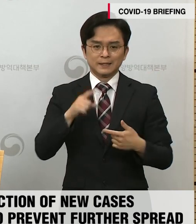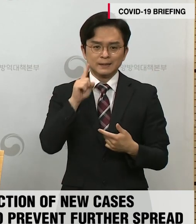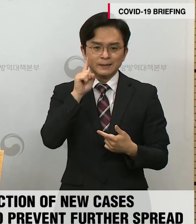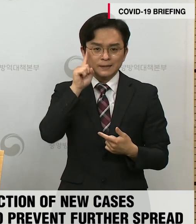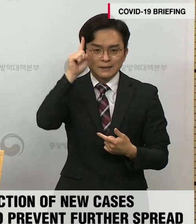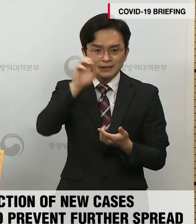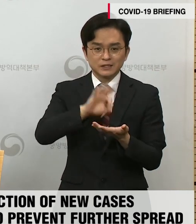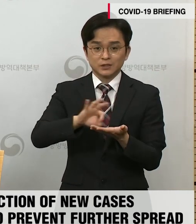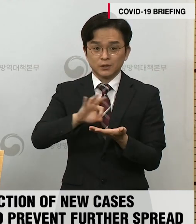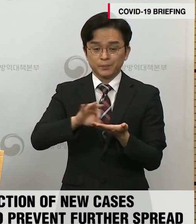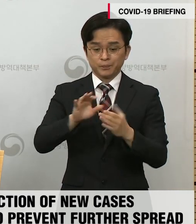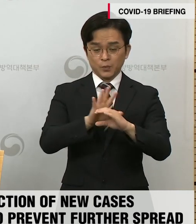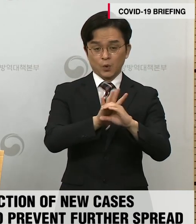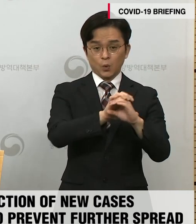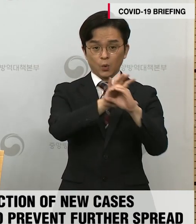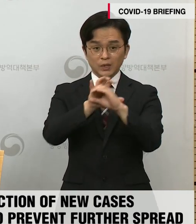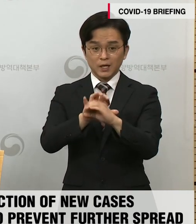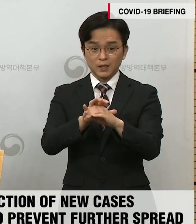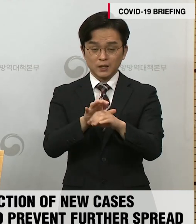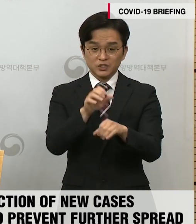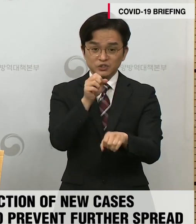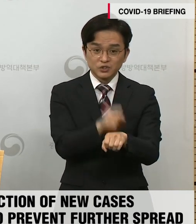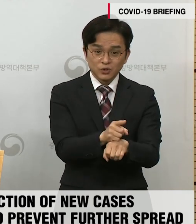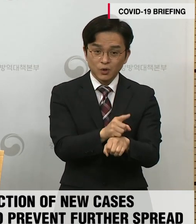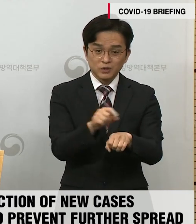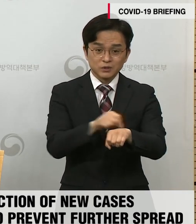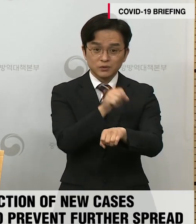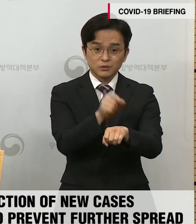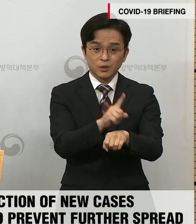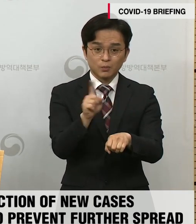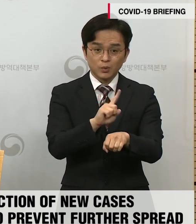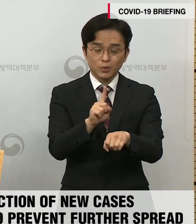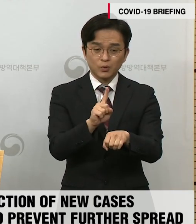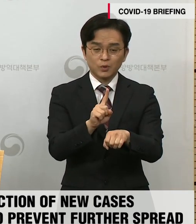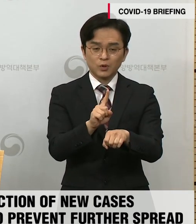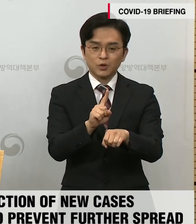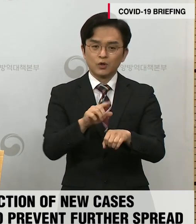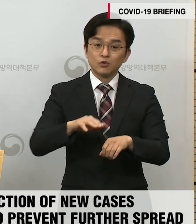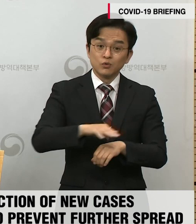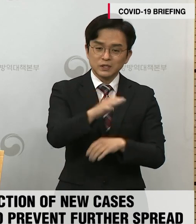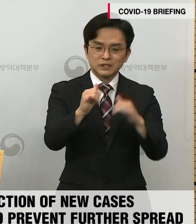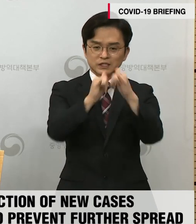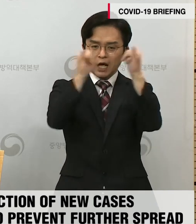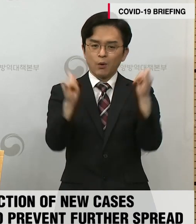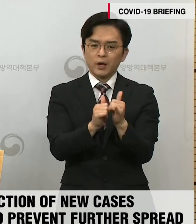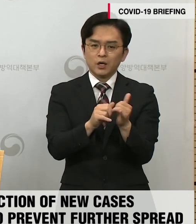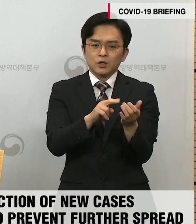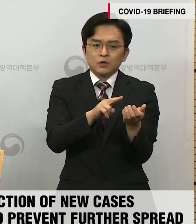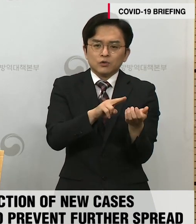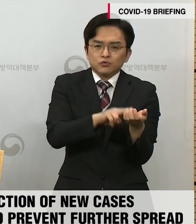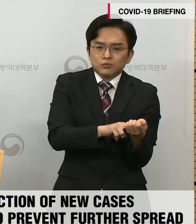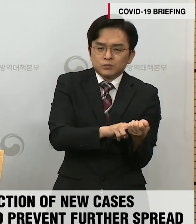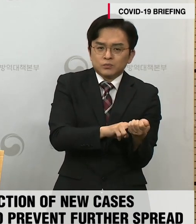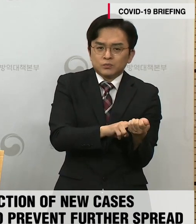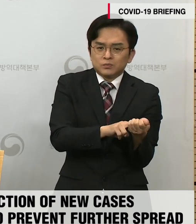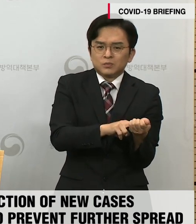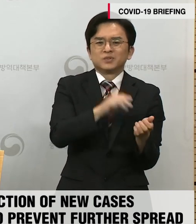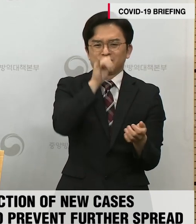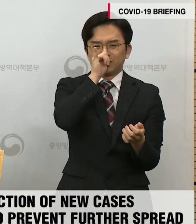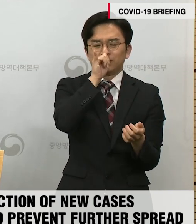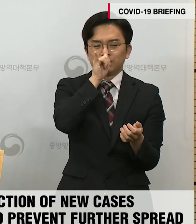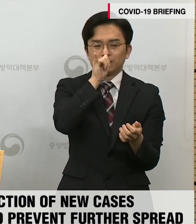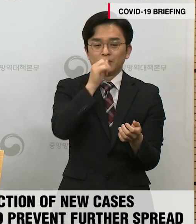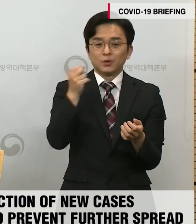mind that the virus can spread exponentially among people. It exists anywhere and it can spread anywhere